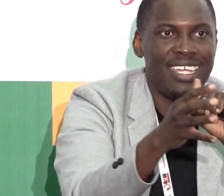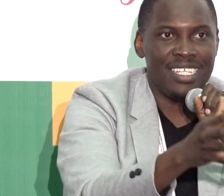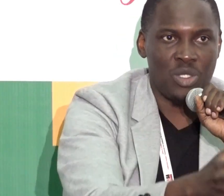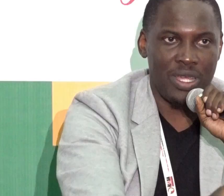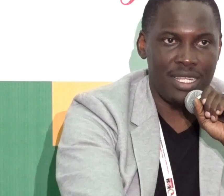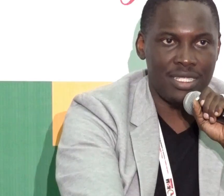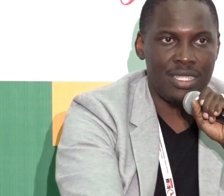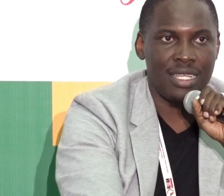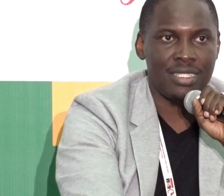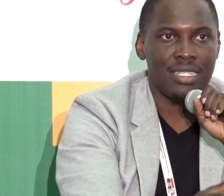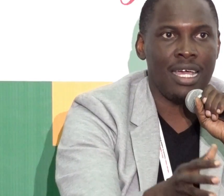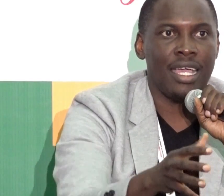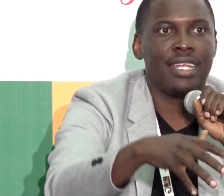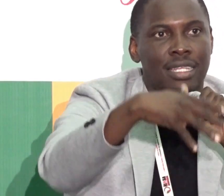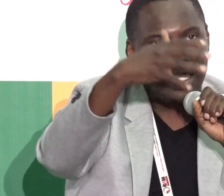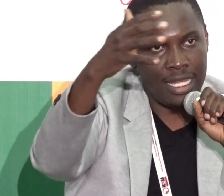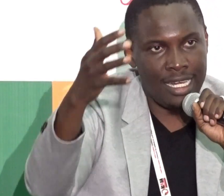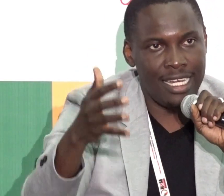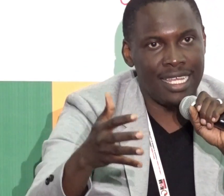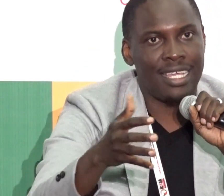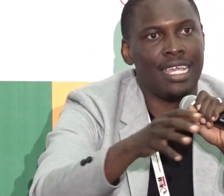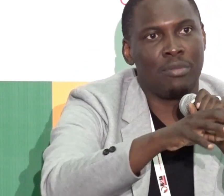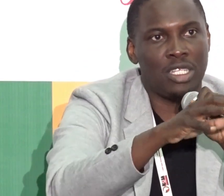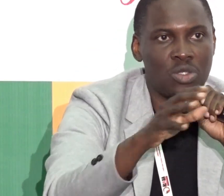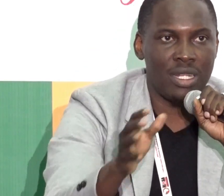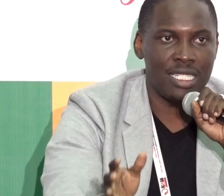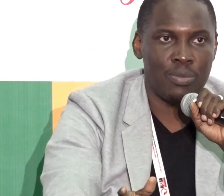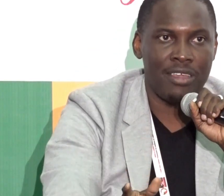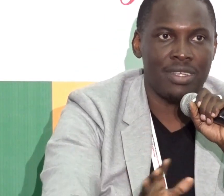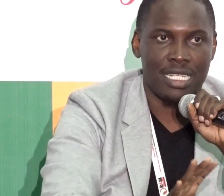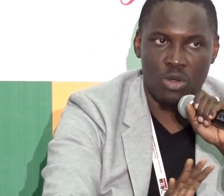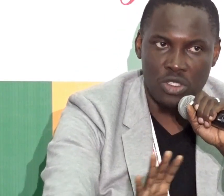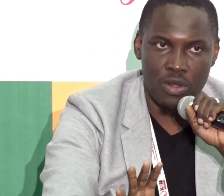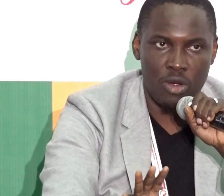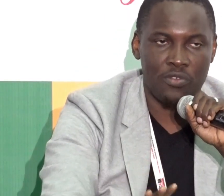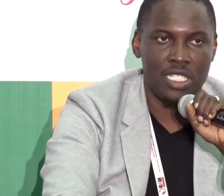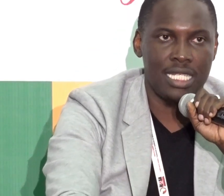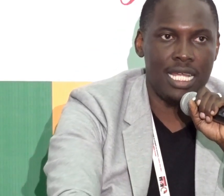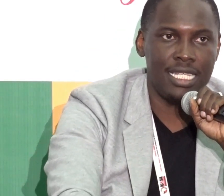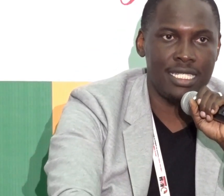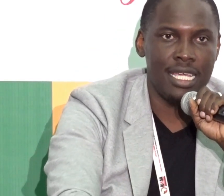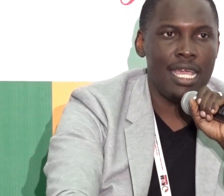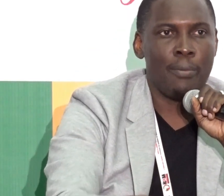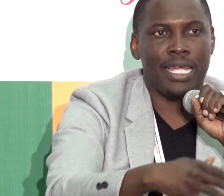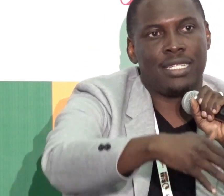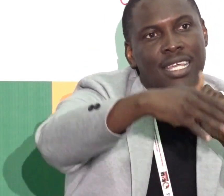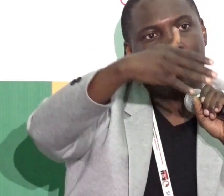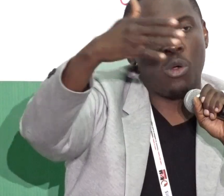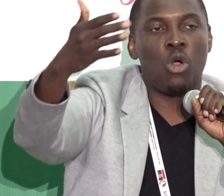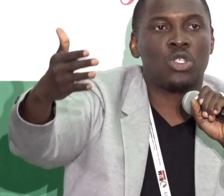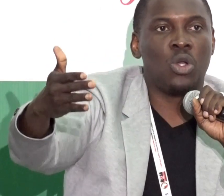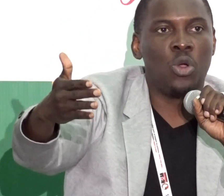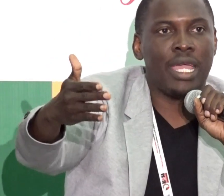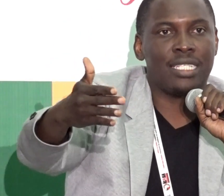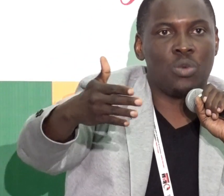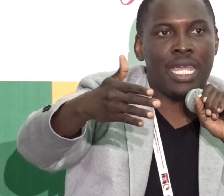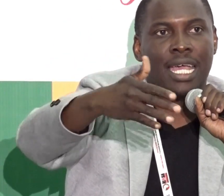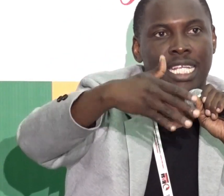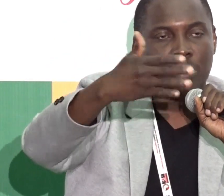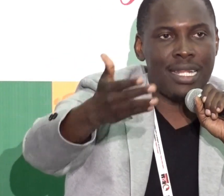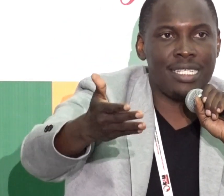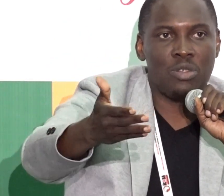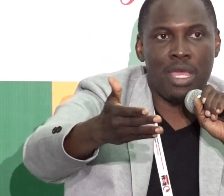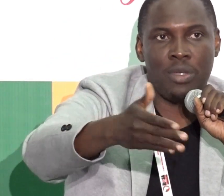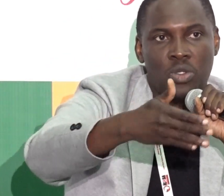were doing these things in clinic and making sure there's privacy and confidentiality. But we'll also look, as we